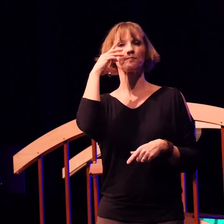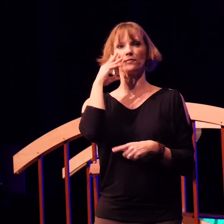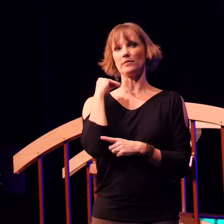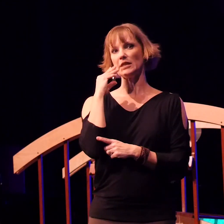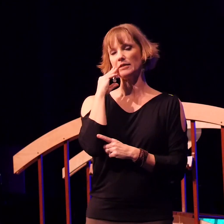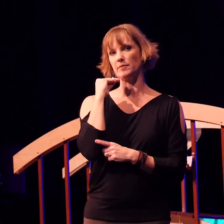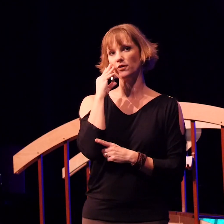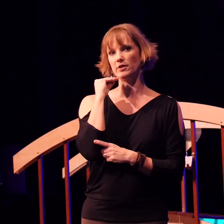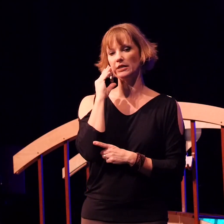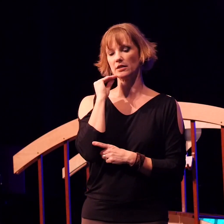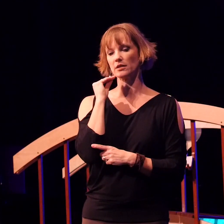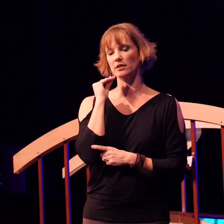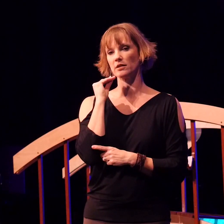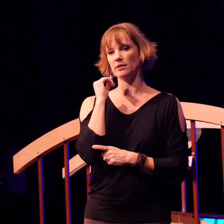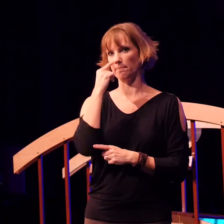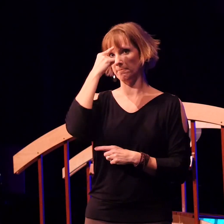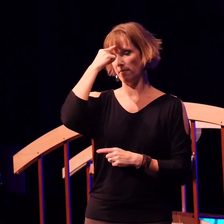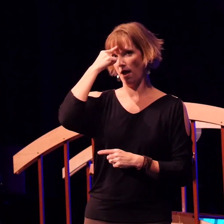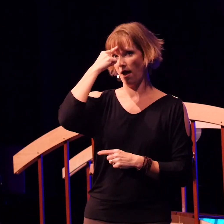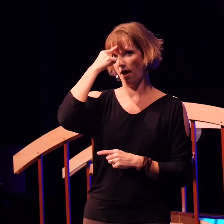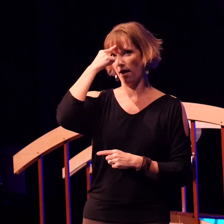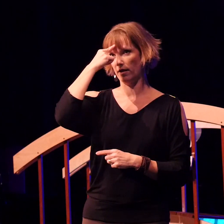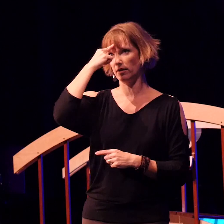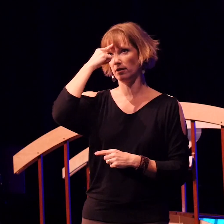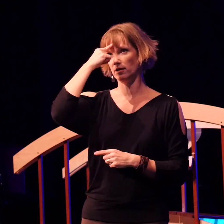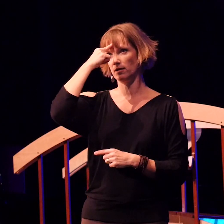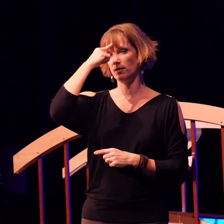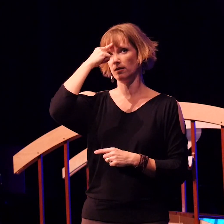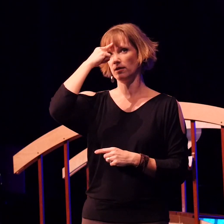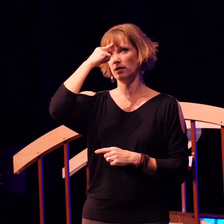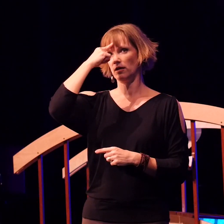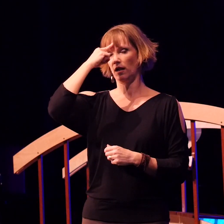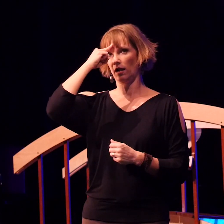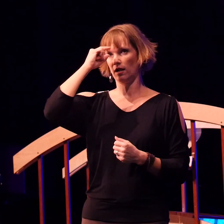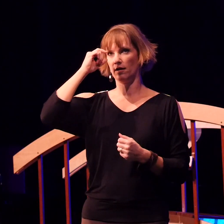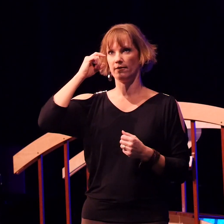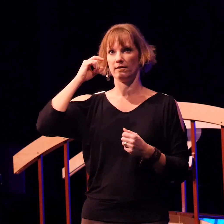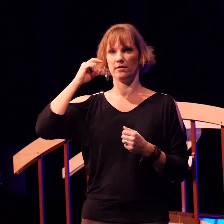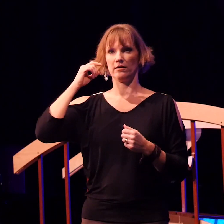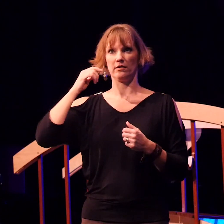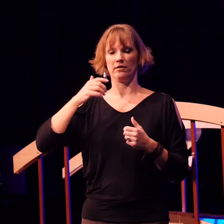experience our minds behaving tyrannically,